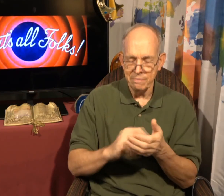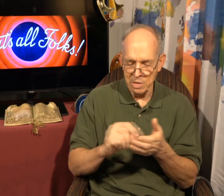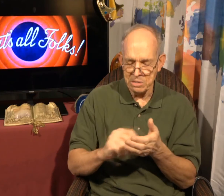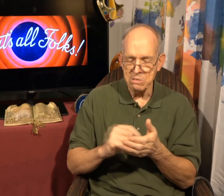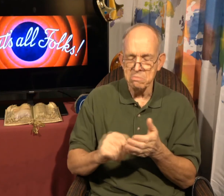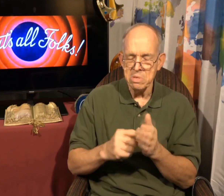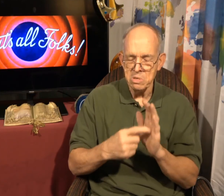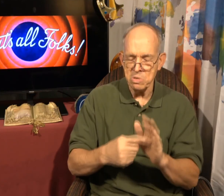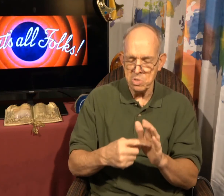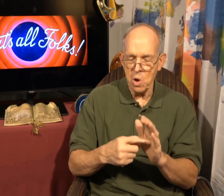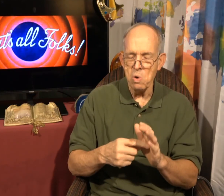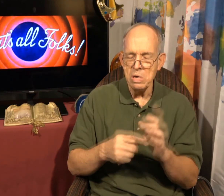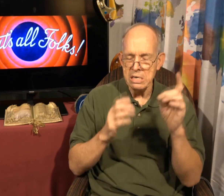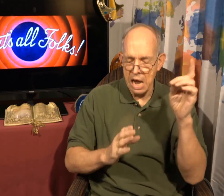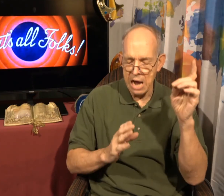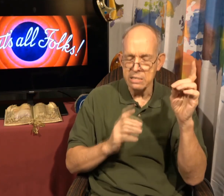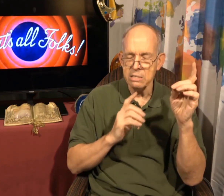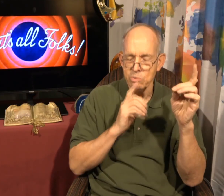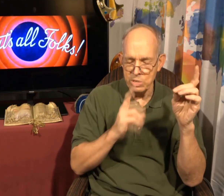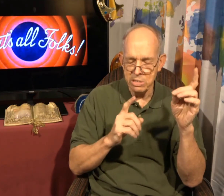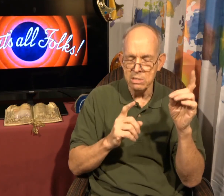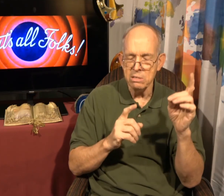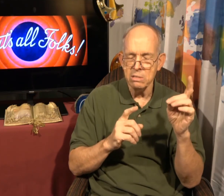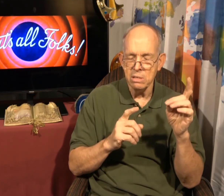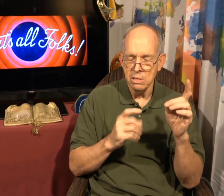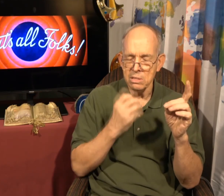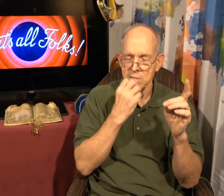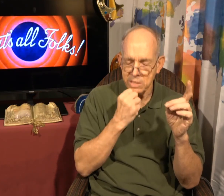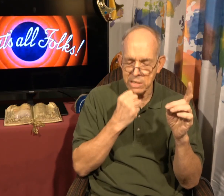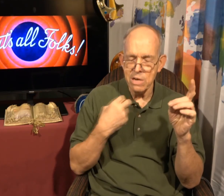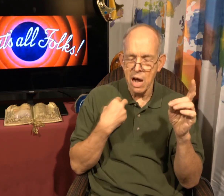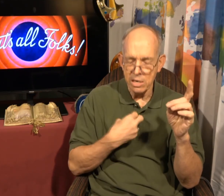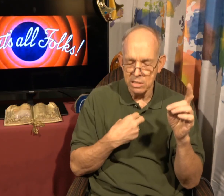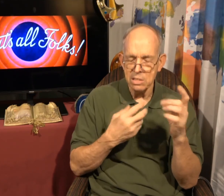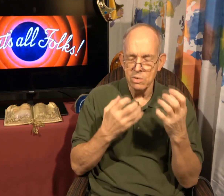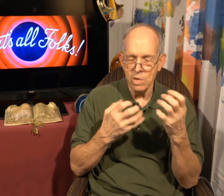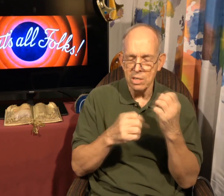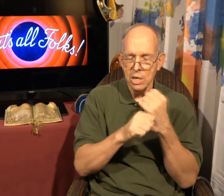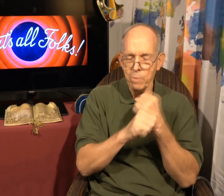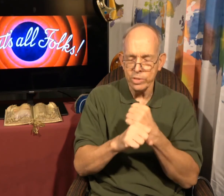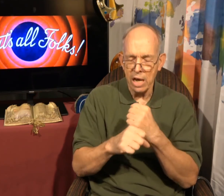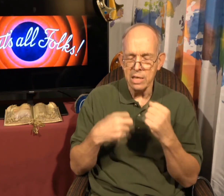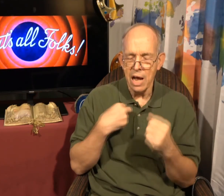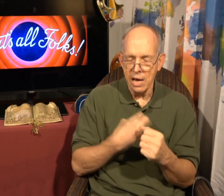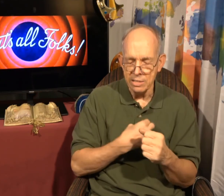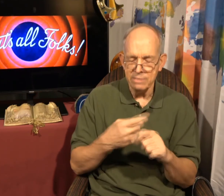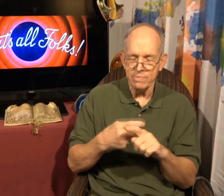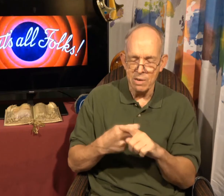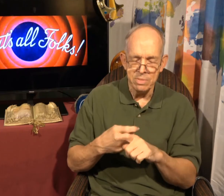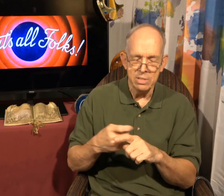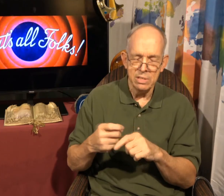That's our boast. Father, thank you for the wonderful message. First of show, guys,